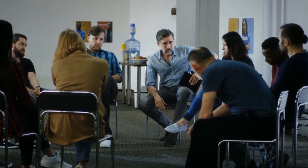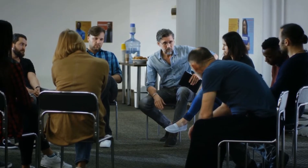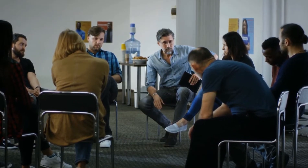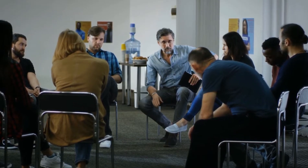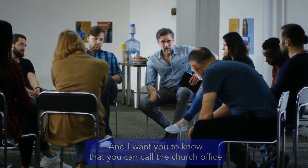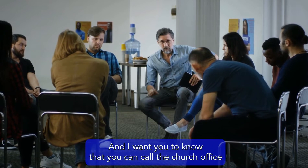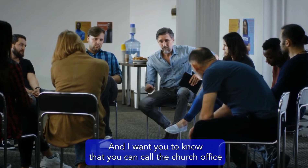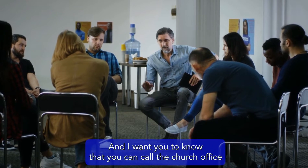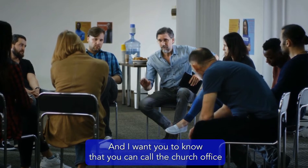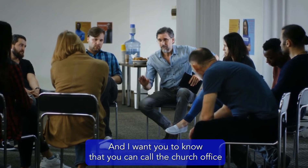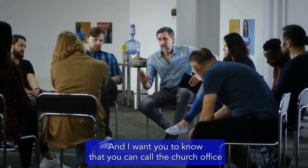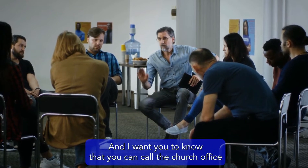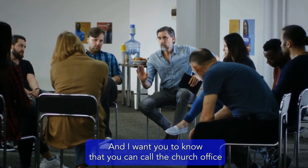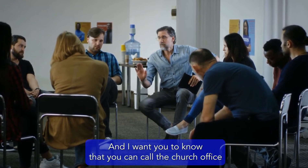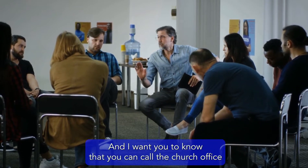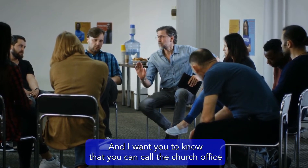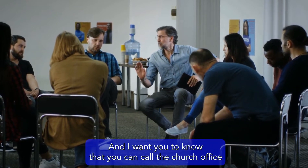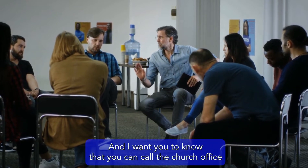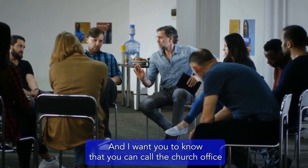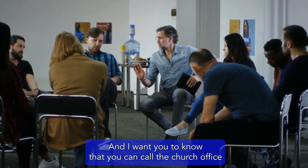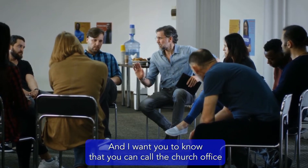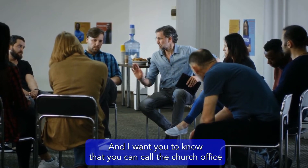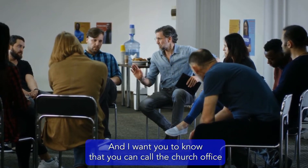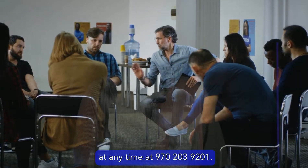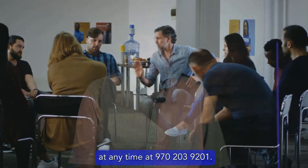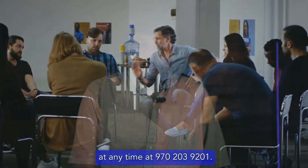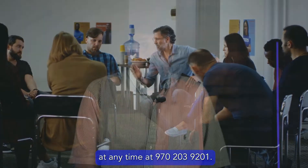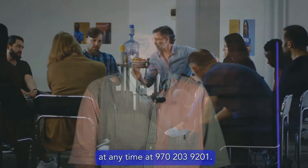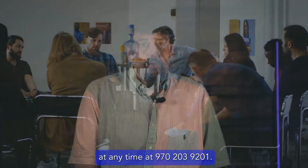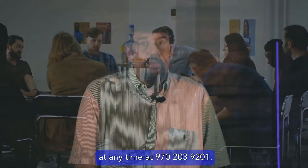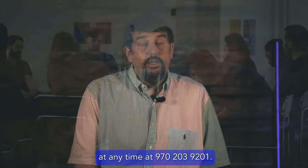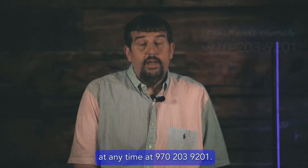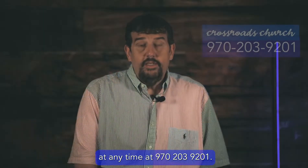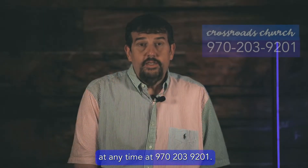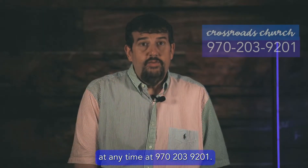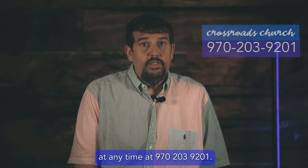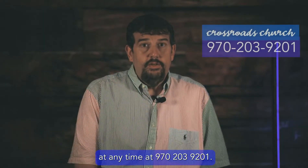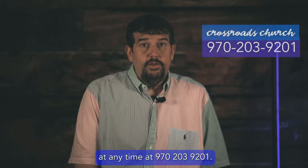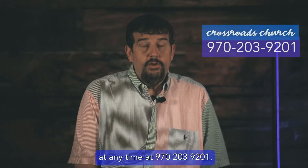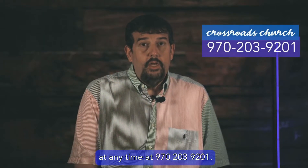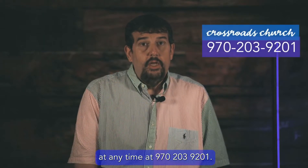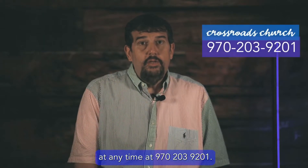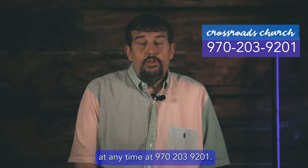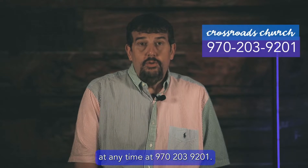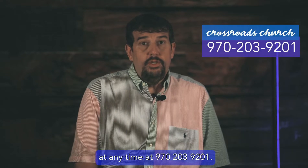help. And I want you to know that you can call the church office at any time at